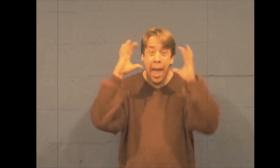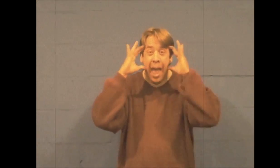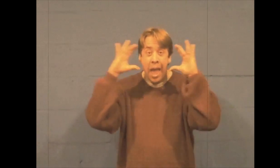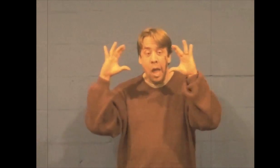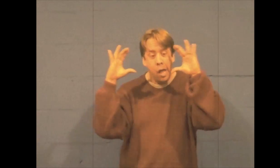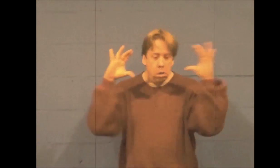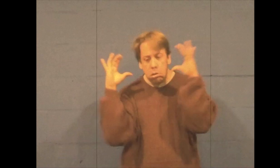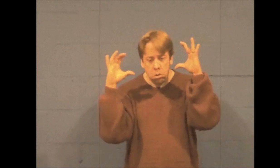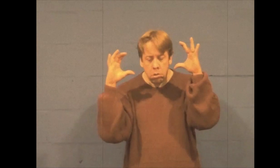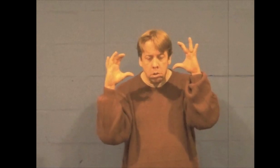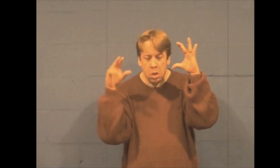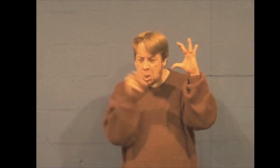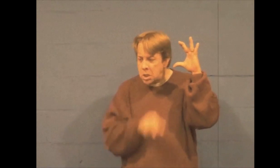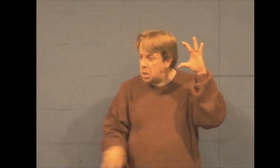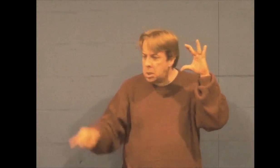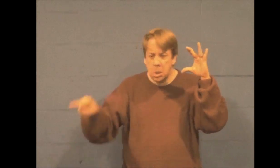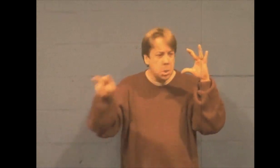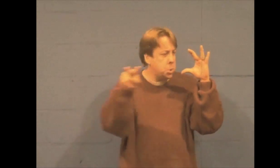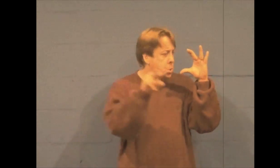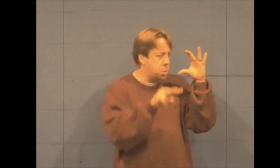Then he winked his eye, shook his head,